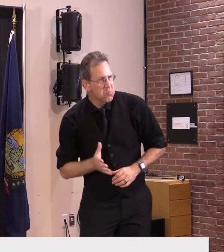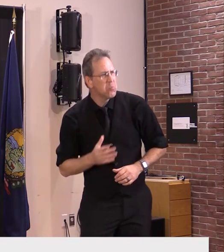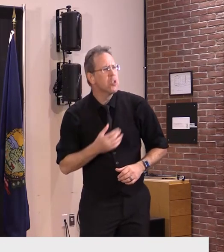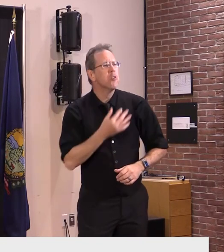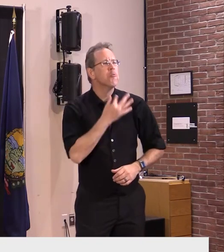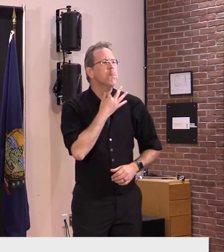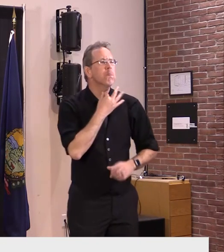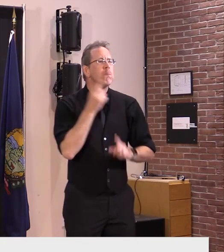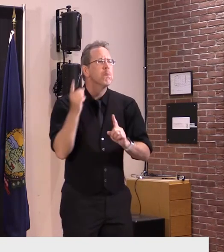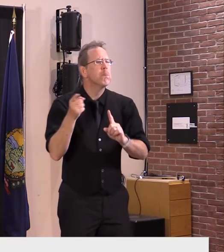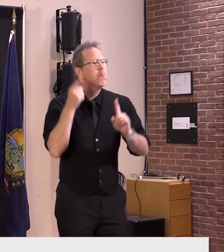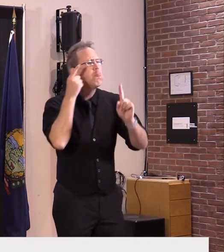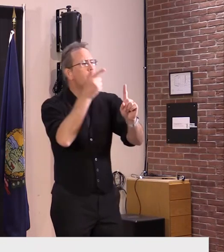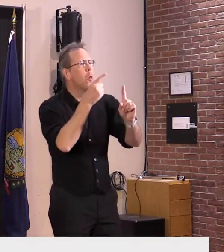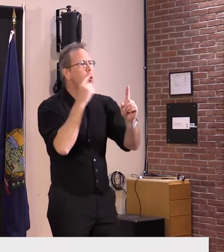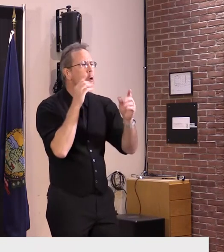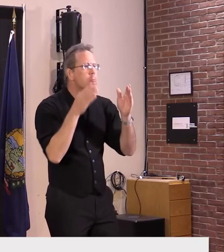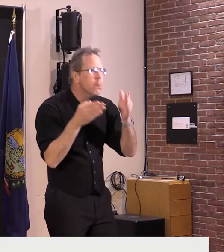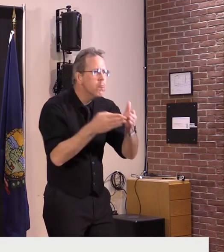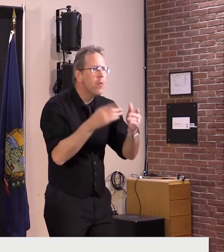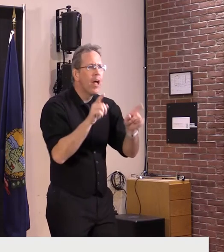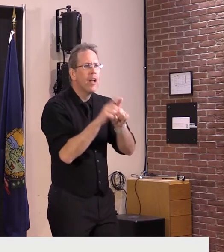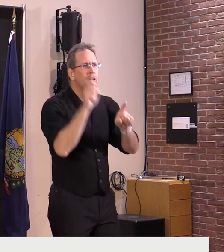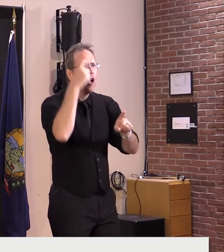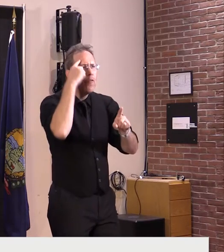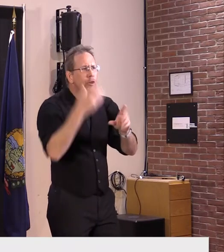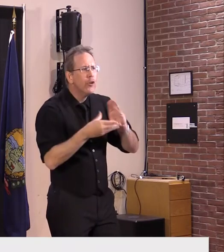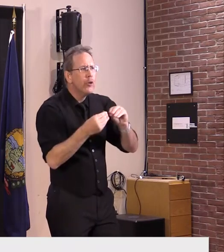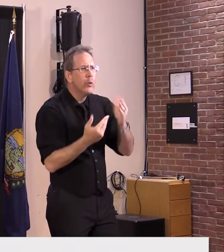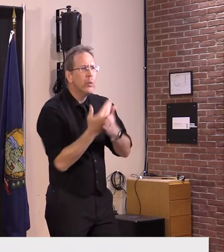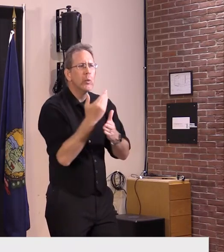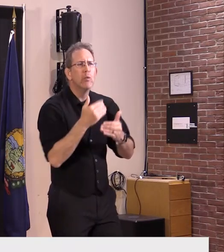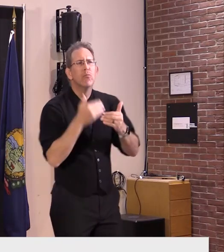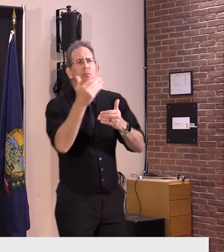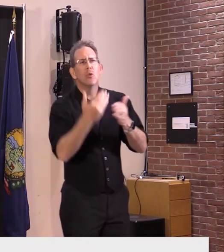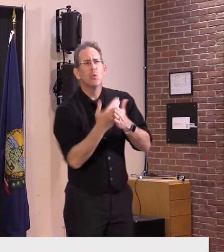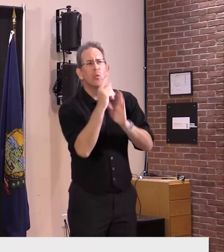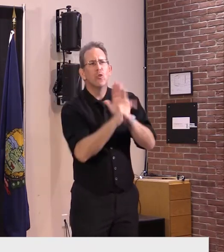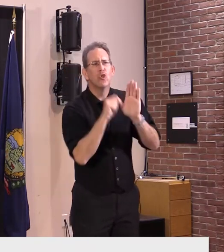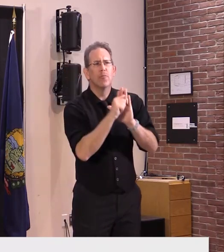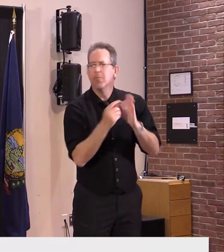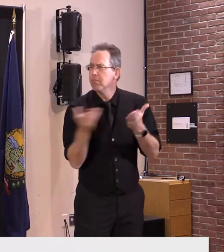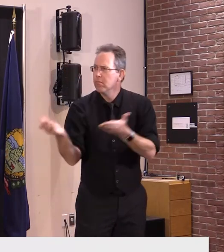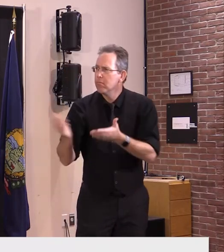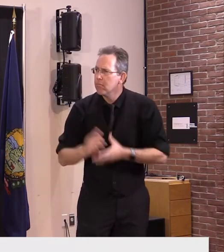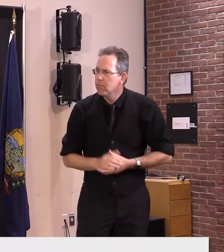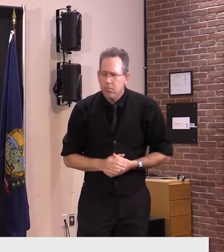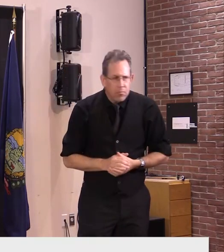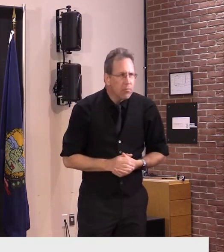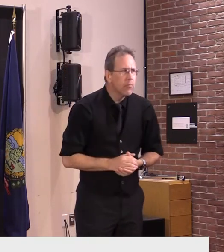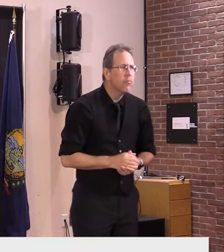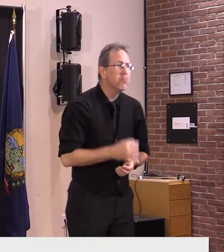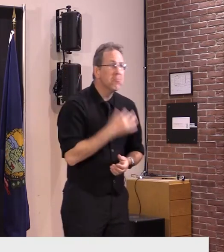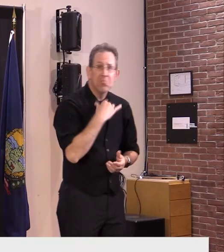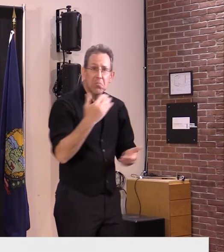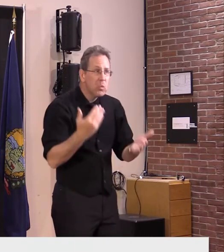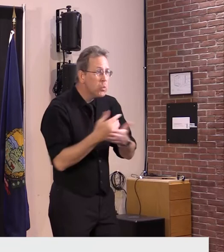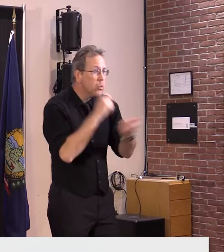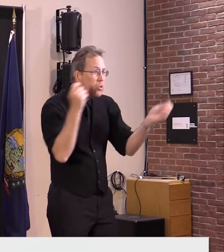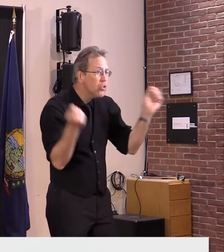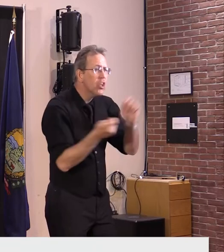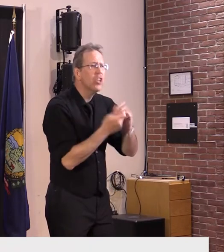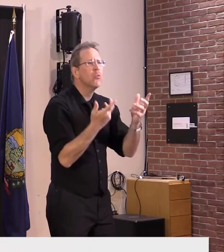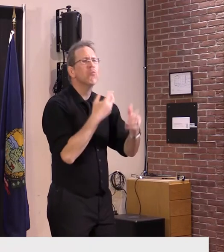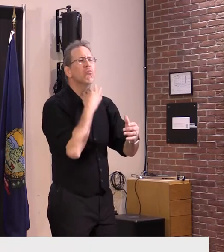focusing on and working on until the next legislative session? Do they change? And if so, which ones and how? They